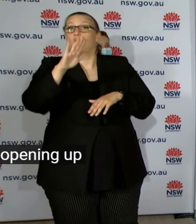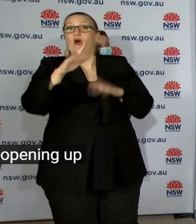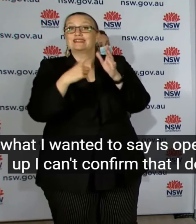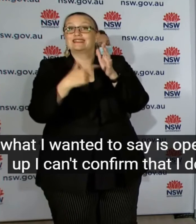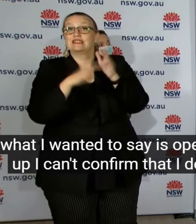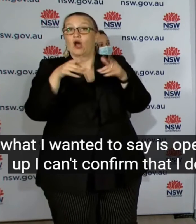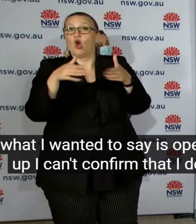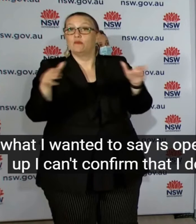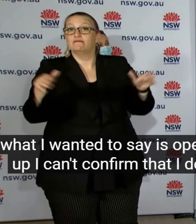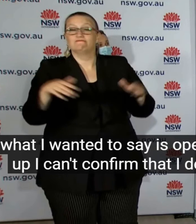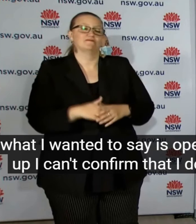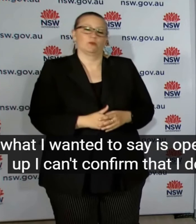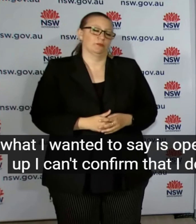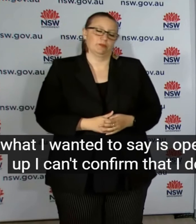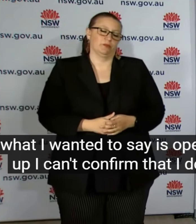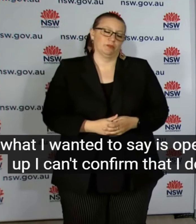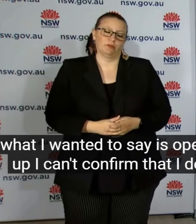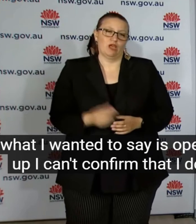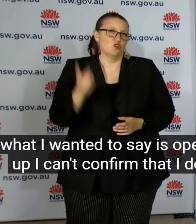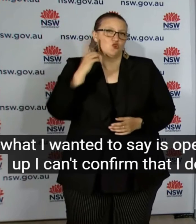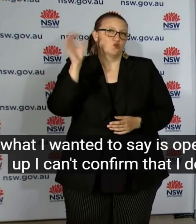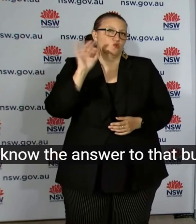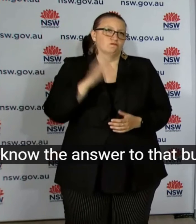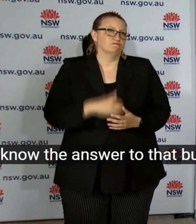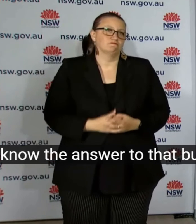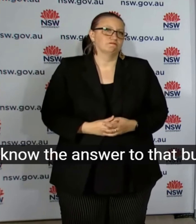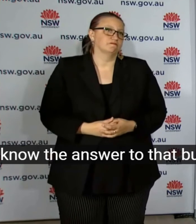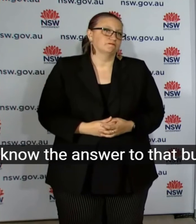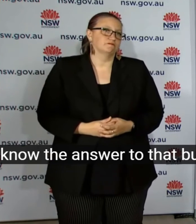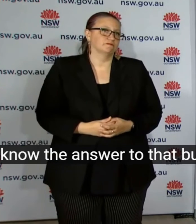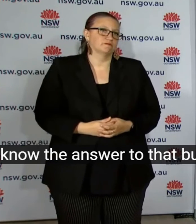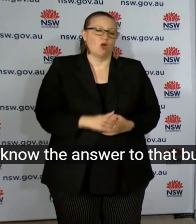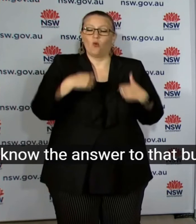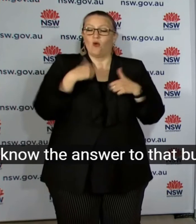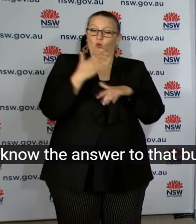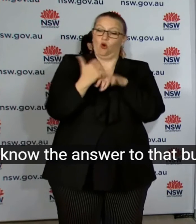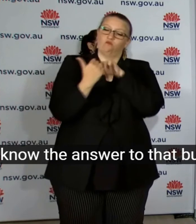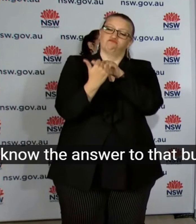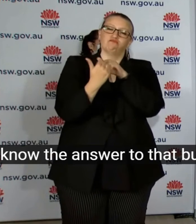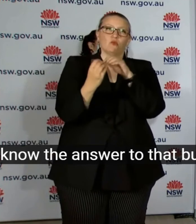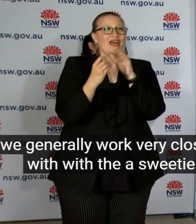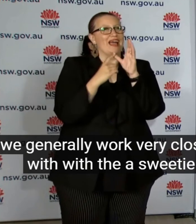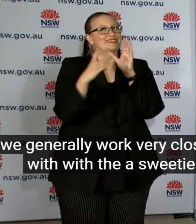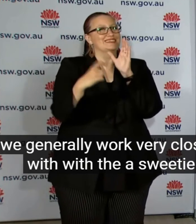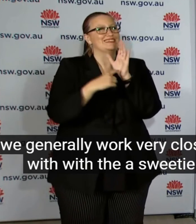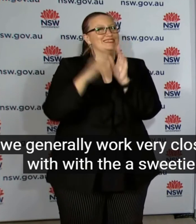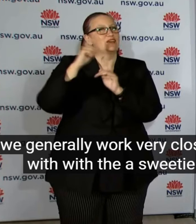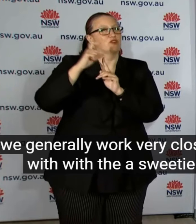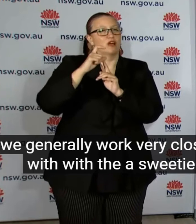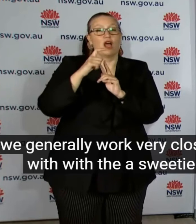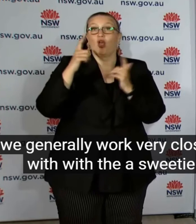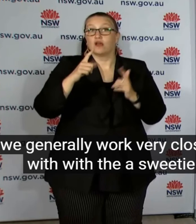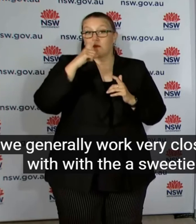that. But we generally work very closely with the ACT. There are a lot of patients that travel back and forth,